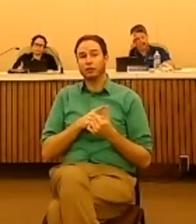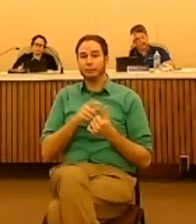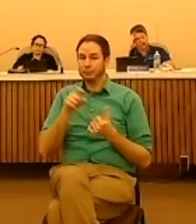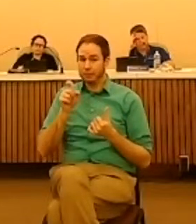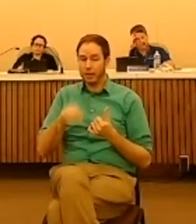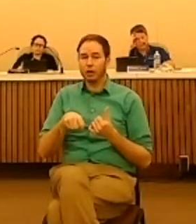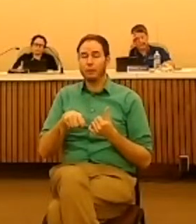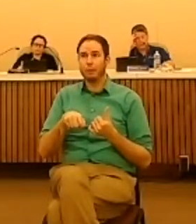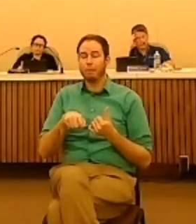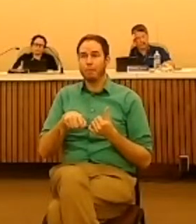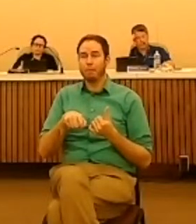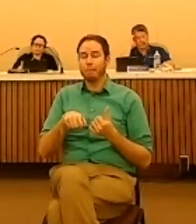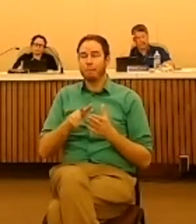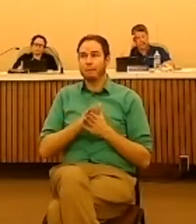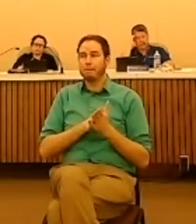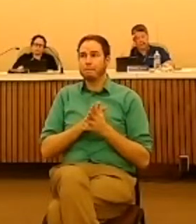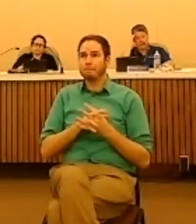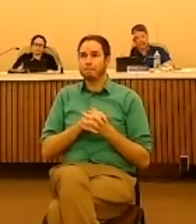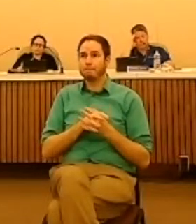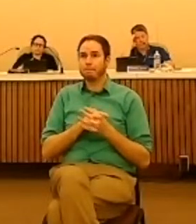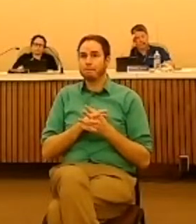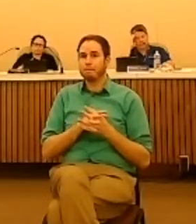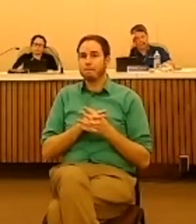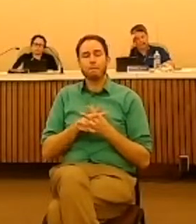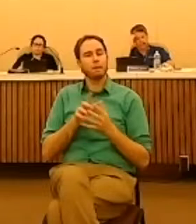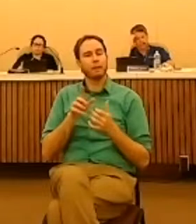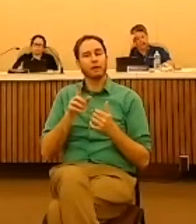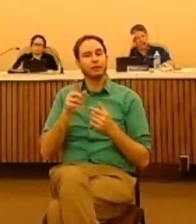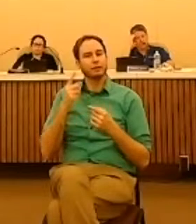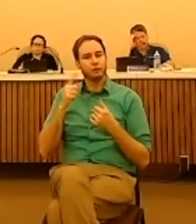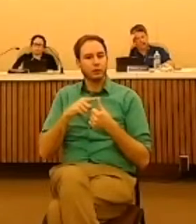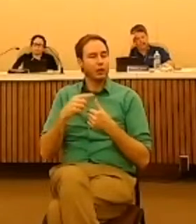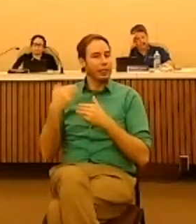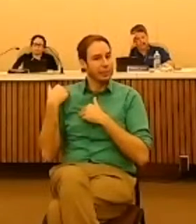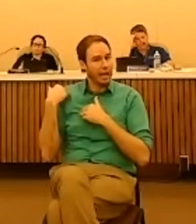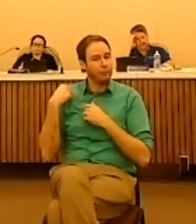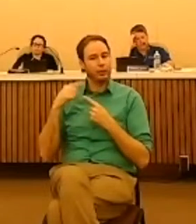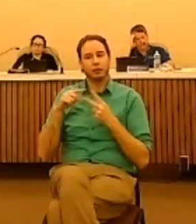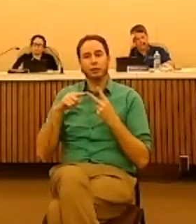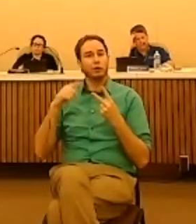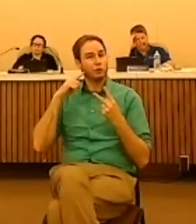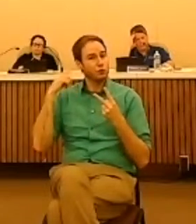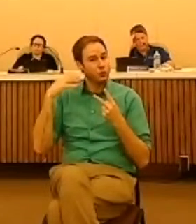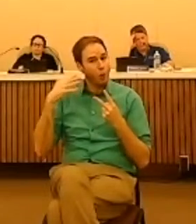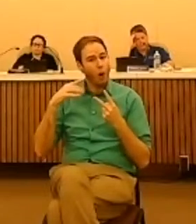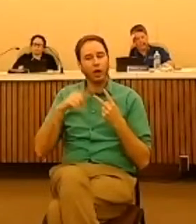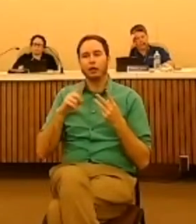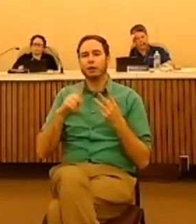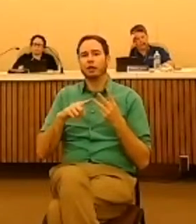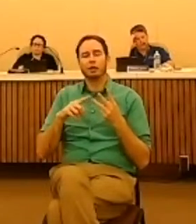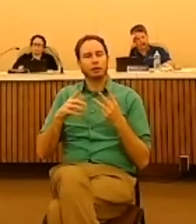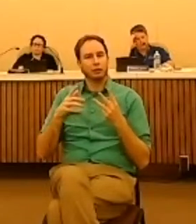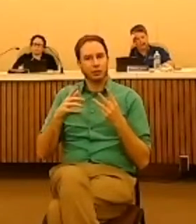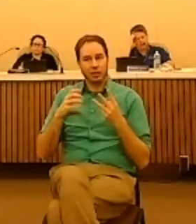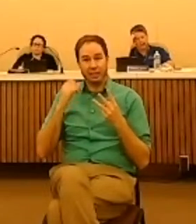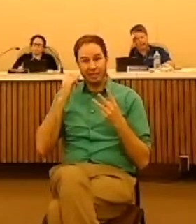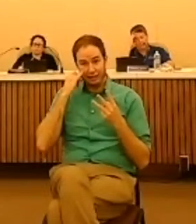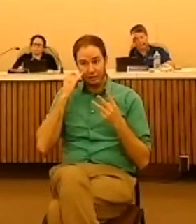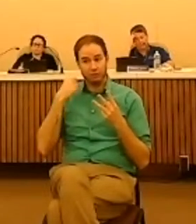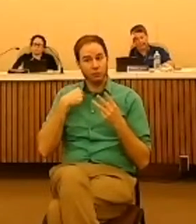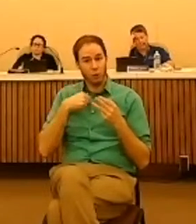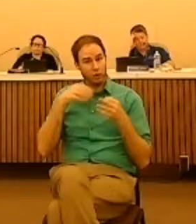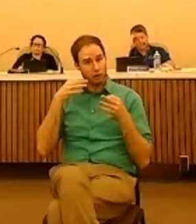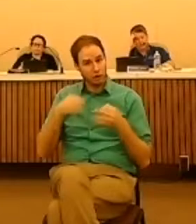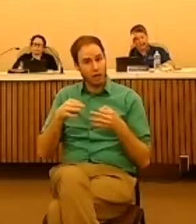huge, the liability issue, the noise issue. If we were going to go down that route, I